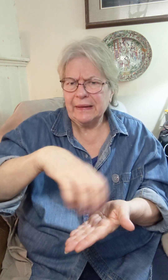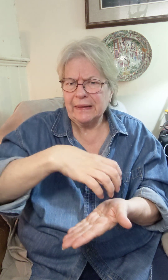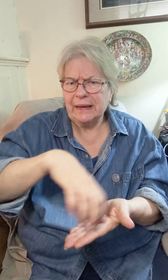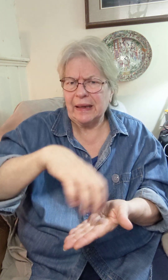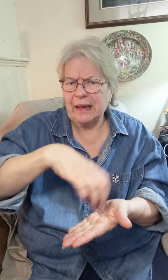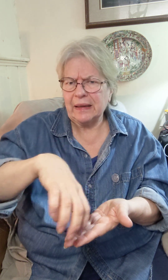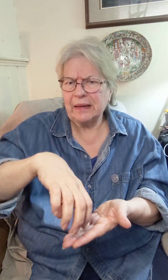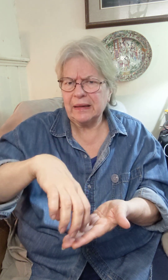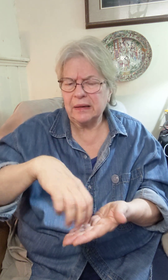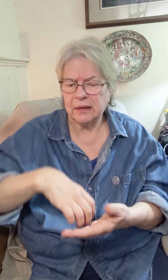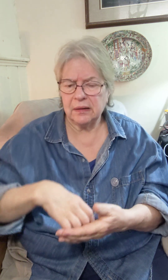Cake.